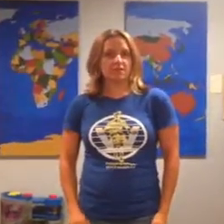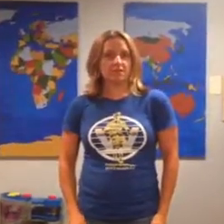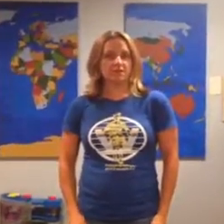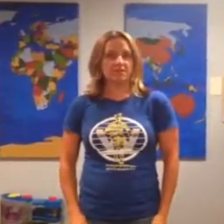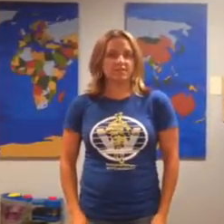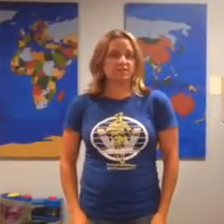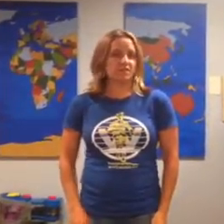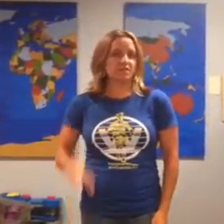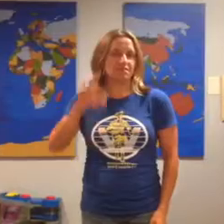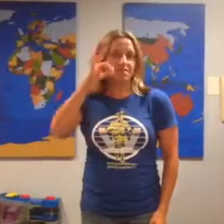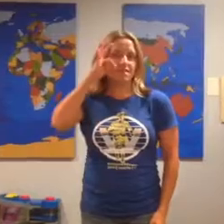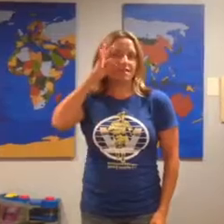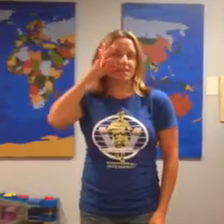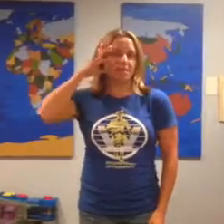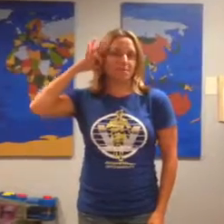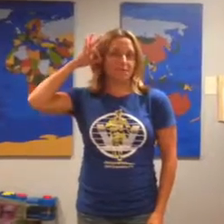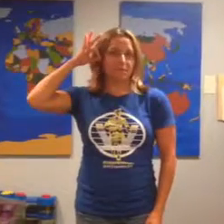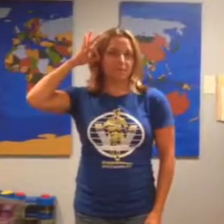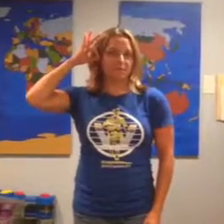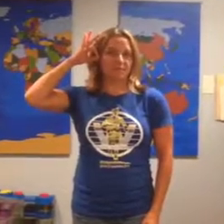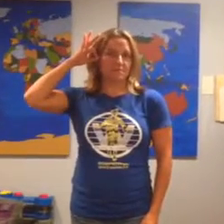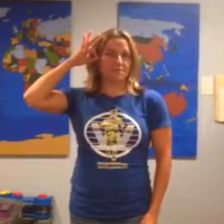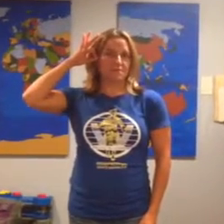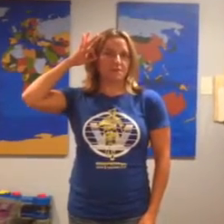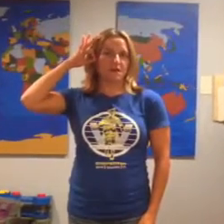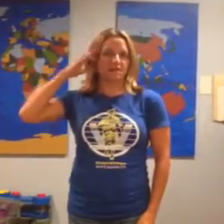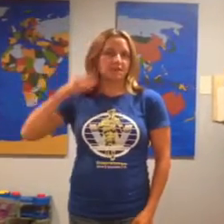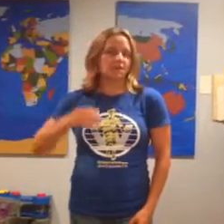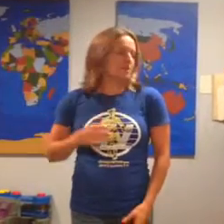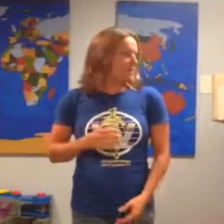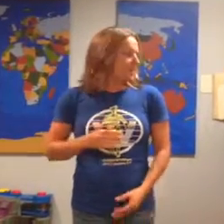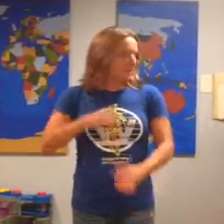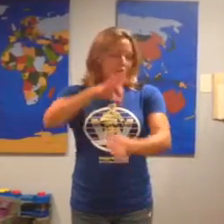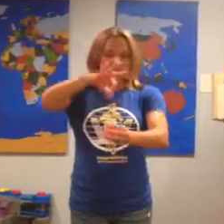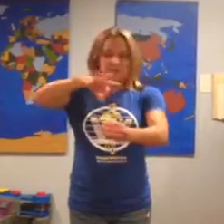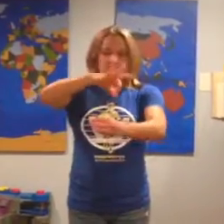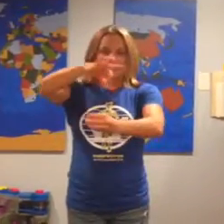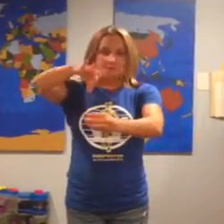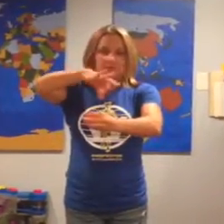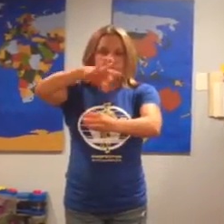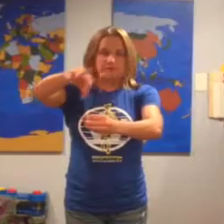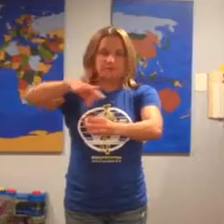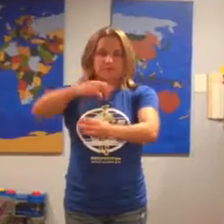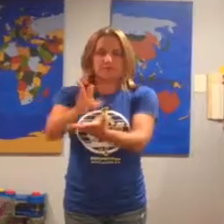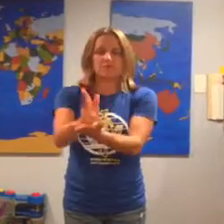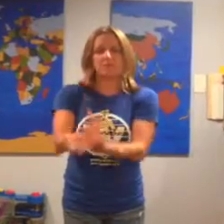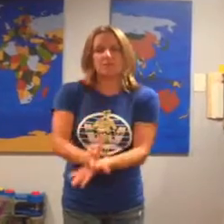In 1773, commonest dress and faux pas. Don't you see girls in the fridge? Indian Company,